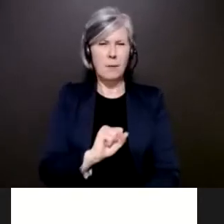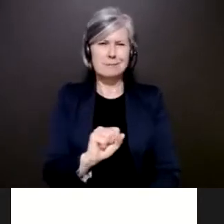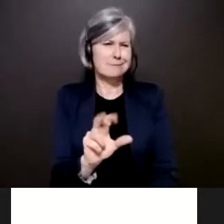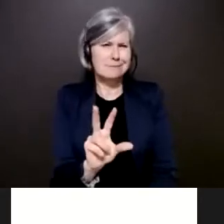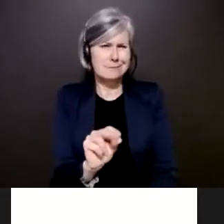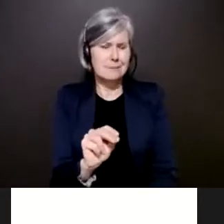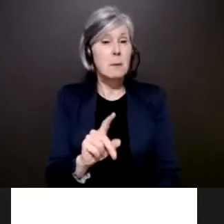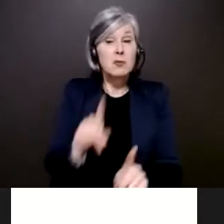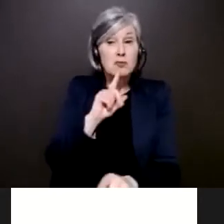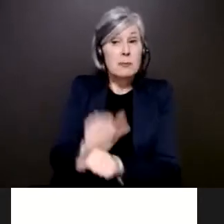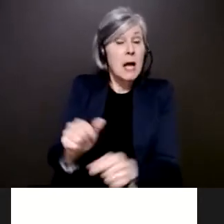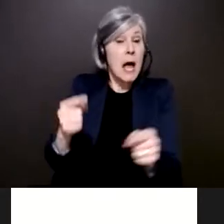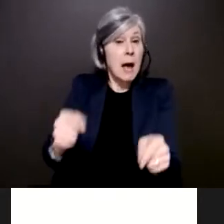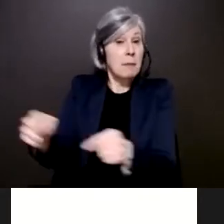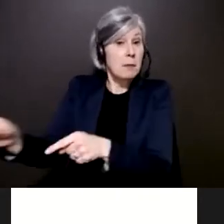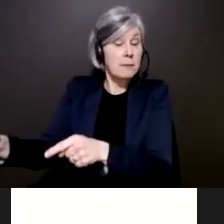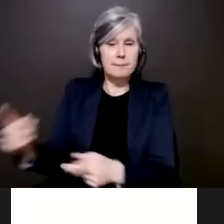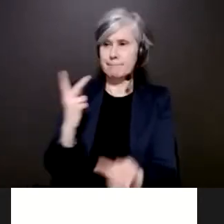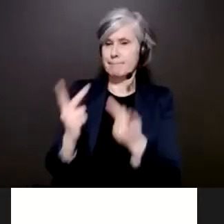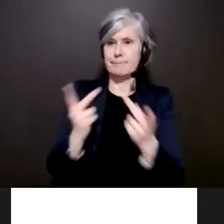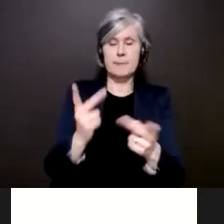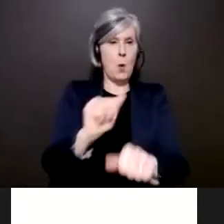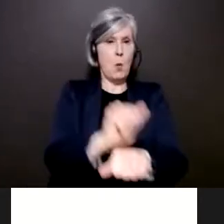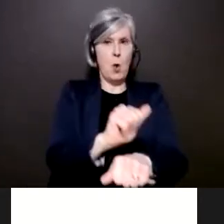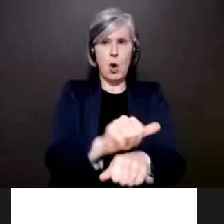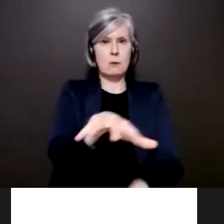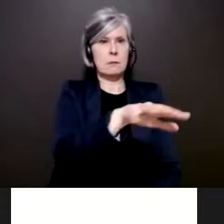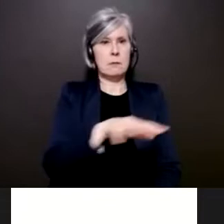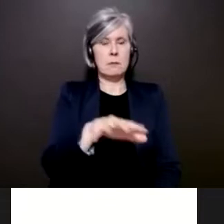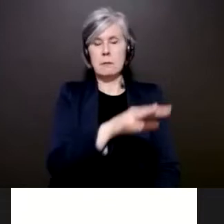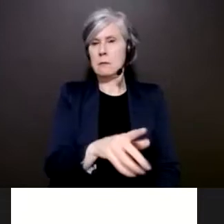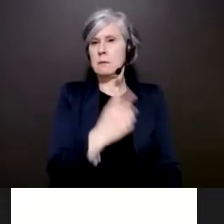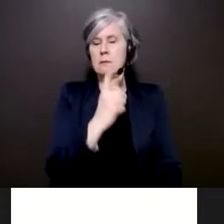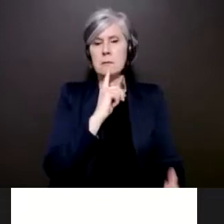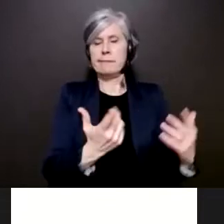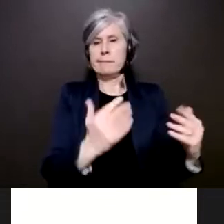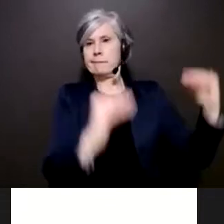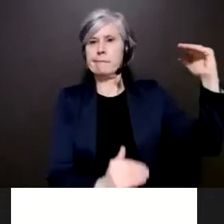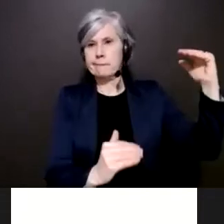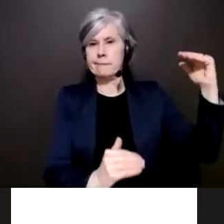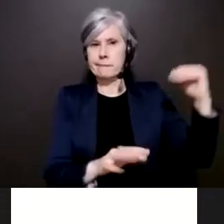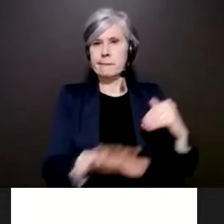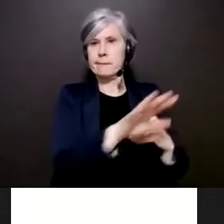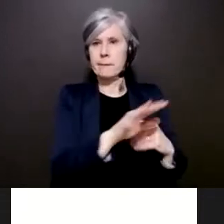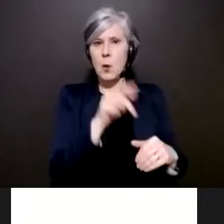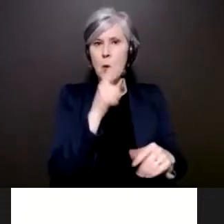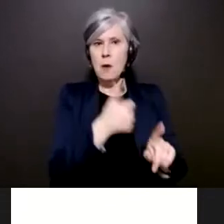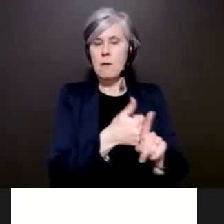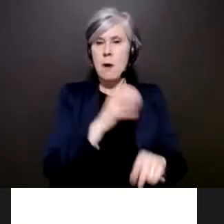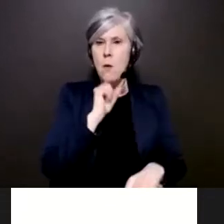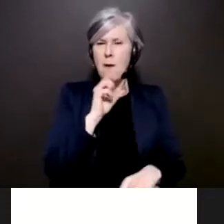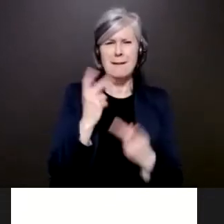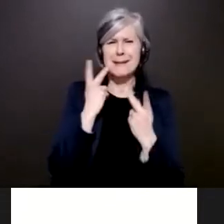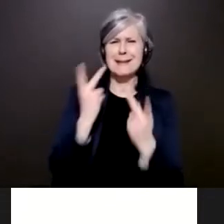frequently disadvantaged. Social and popular media blatantly or unwittingly portrays ageist views against older